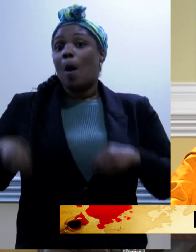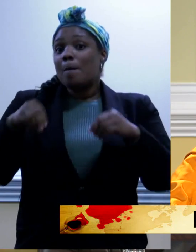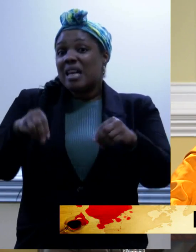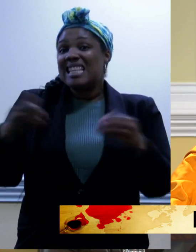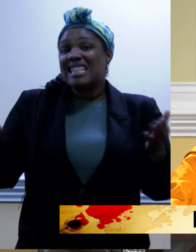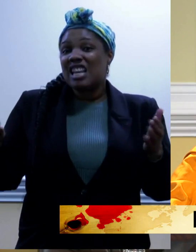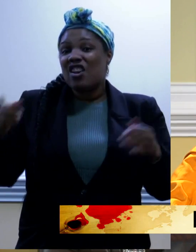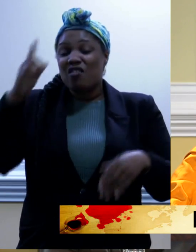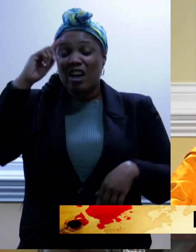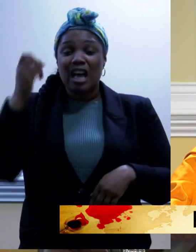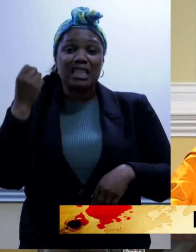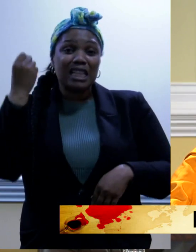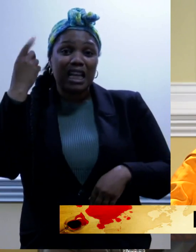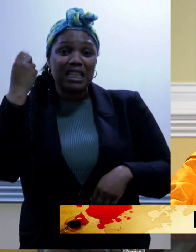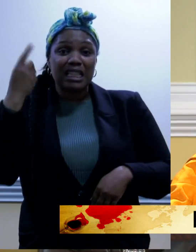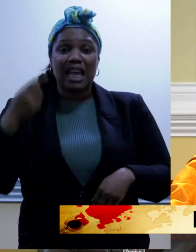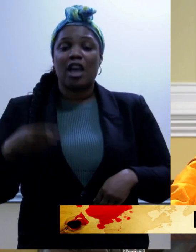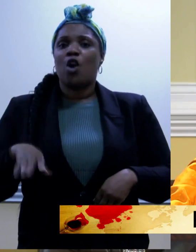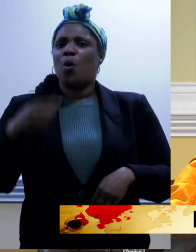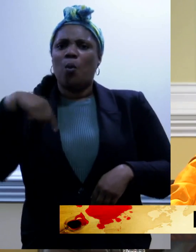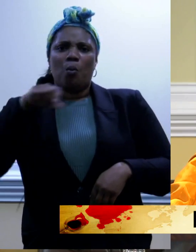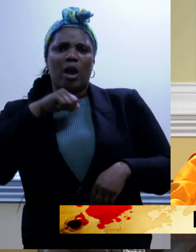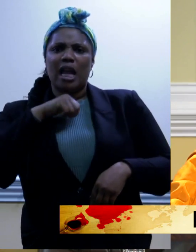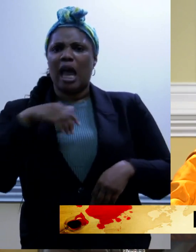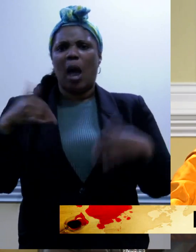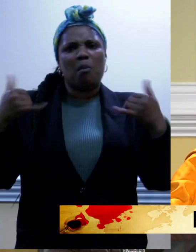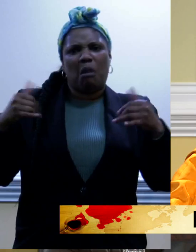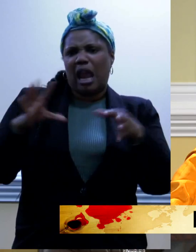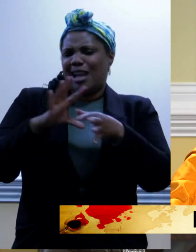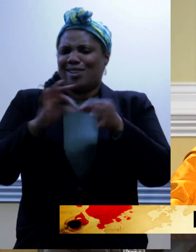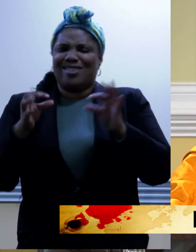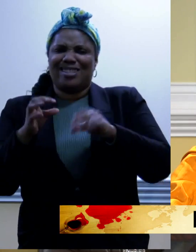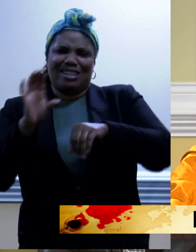running around dealing with fairy tale playing church.